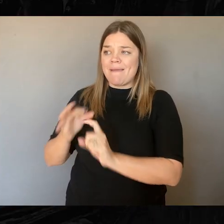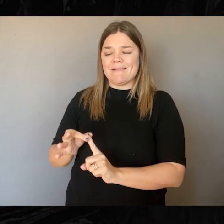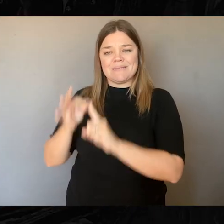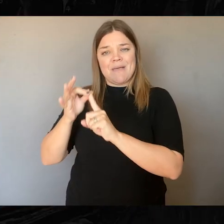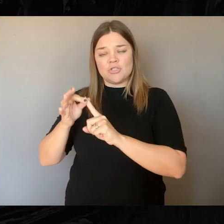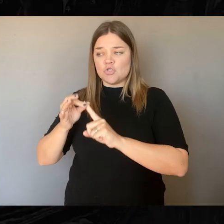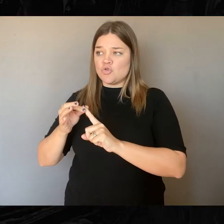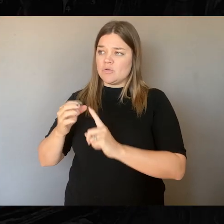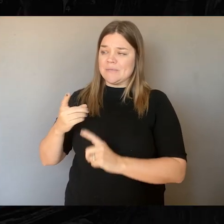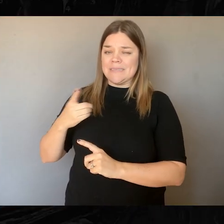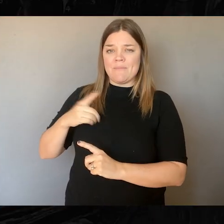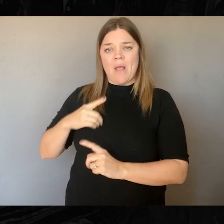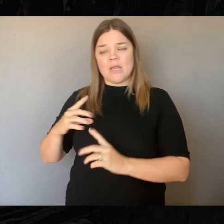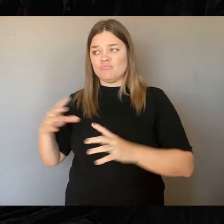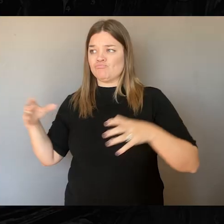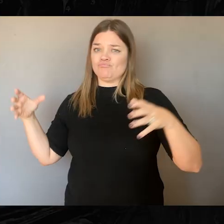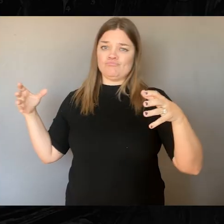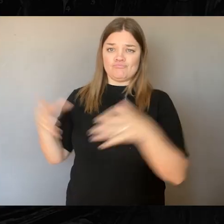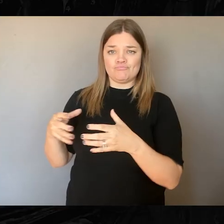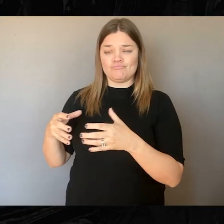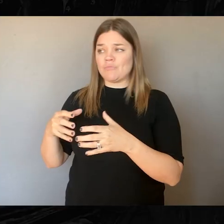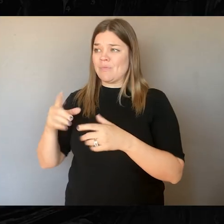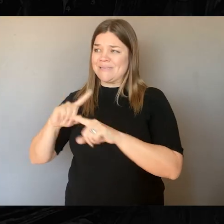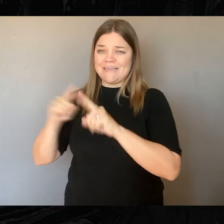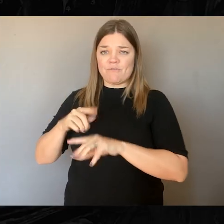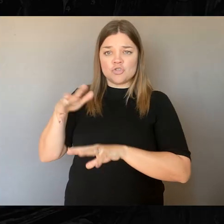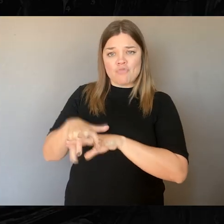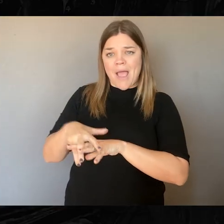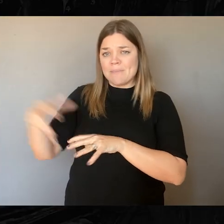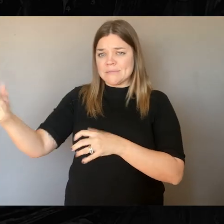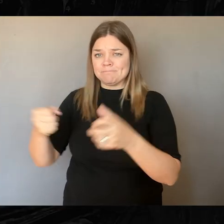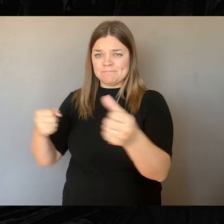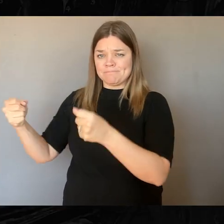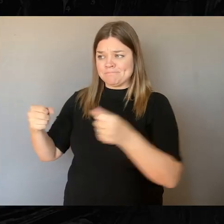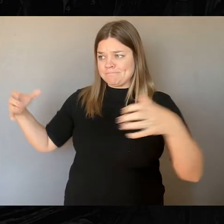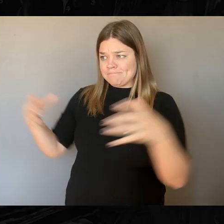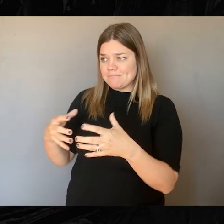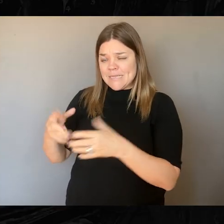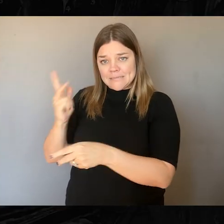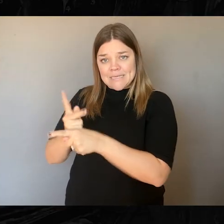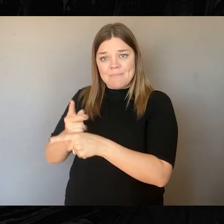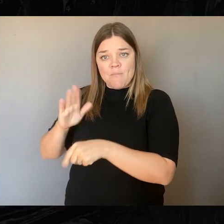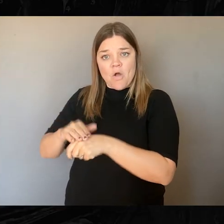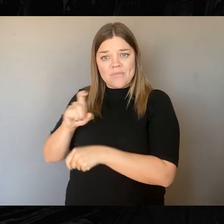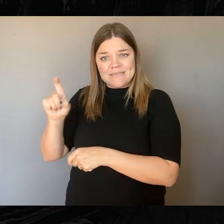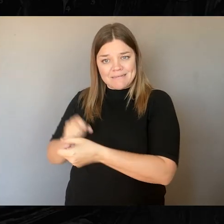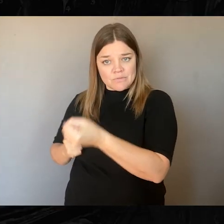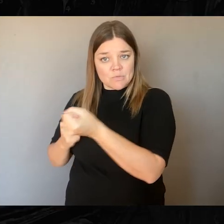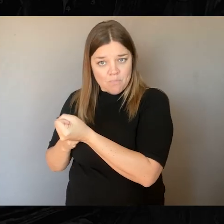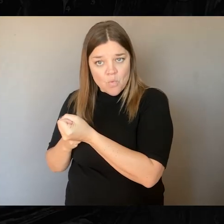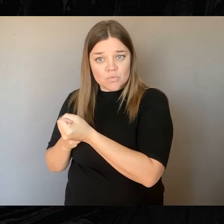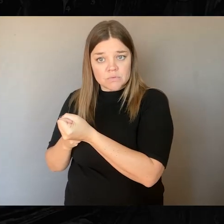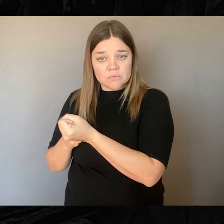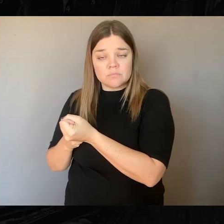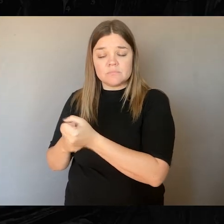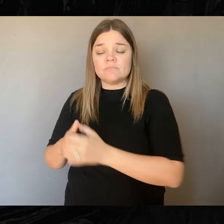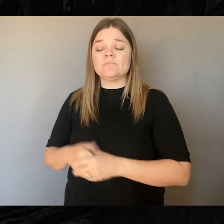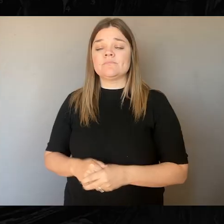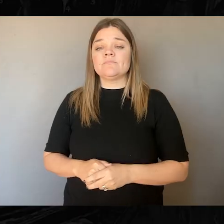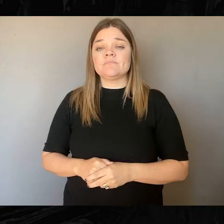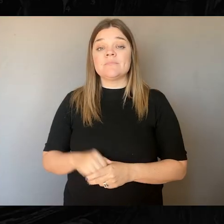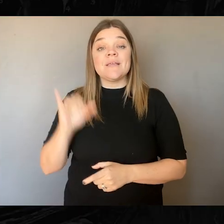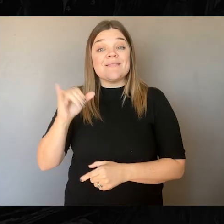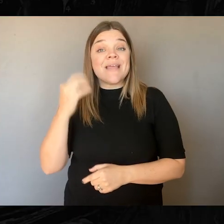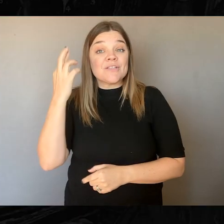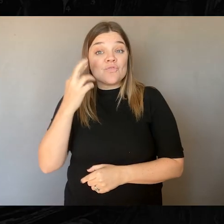the Shawnees, and the Delawares, with a goal of keeping those Indians on the Texas side of the Revolution. So that's why